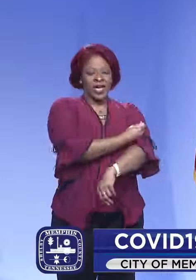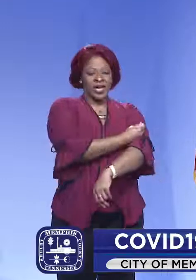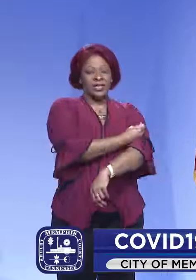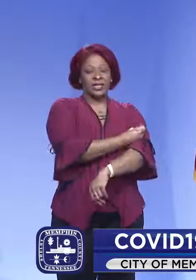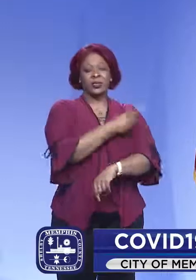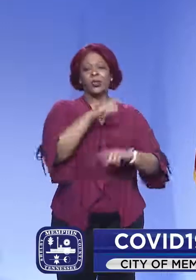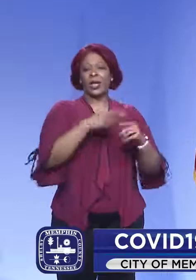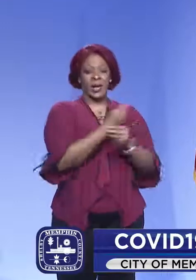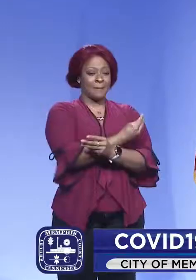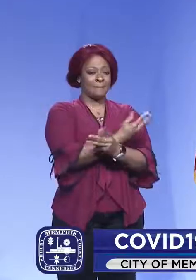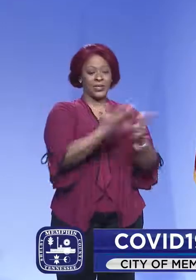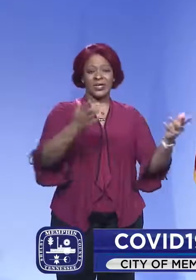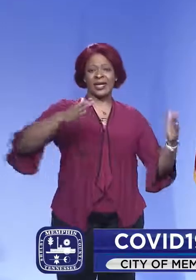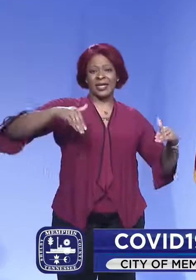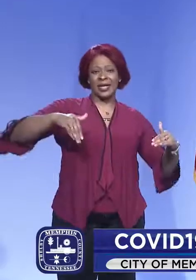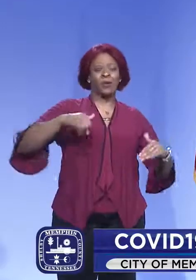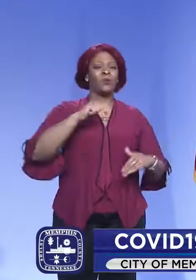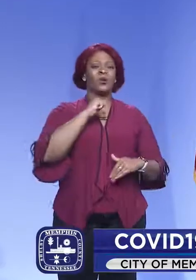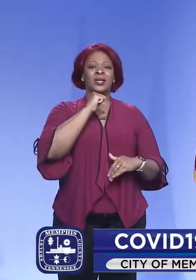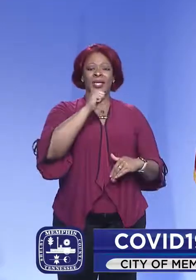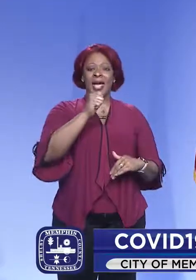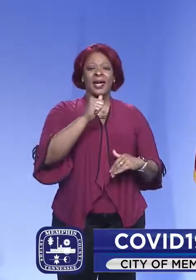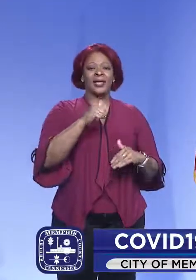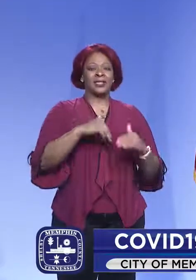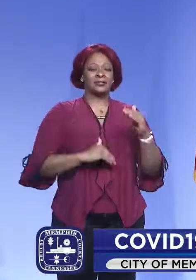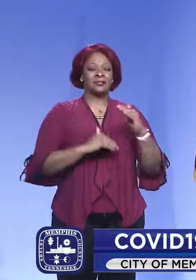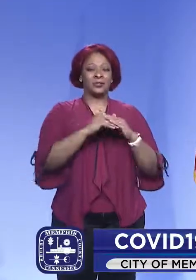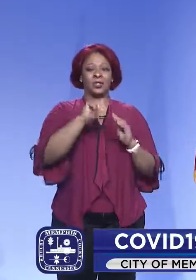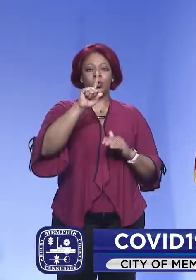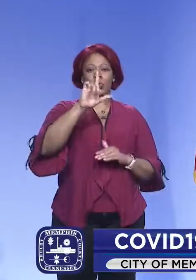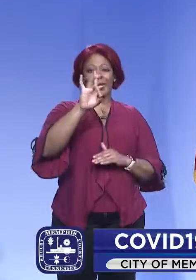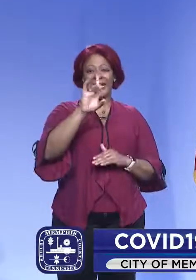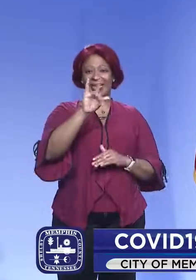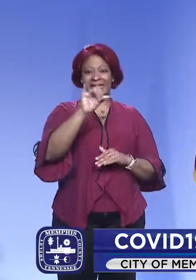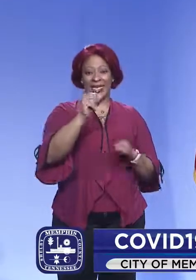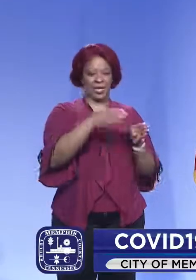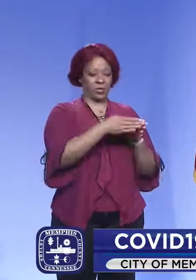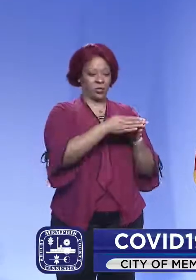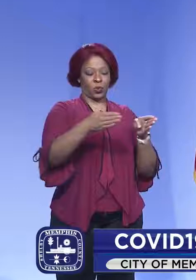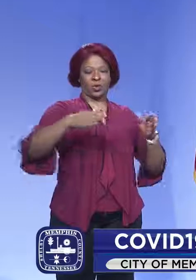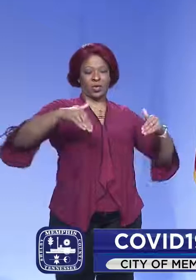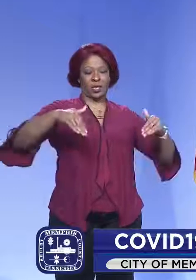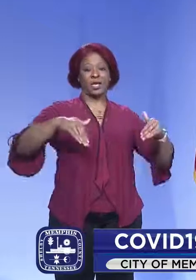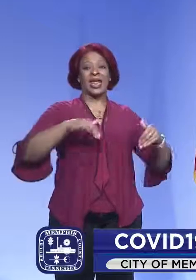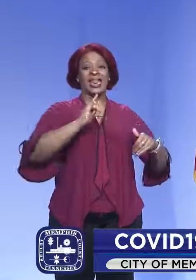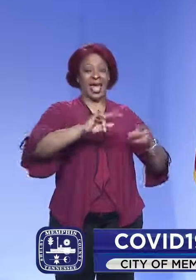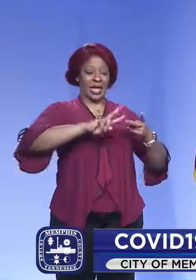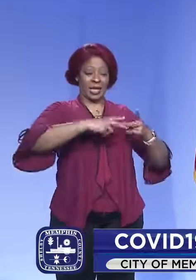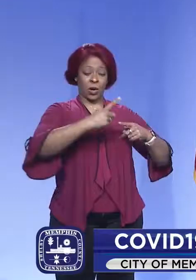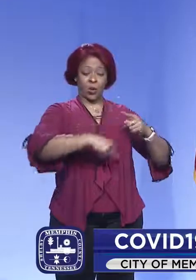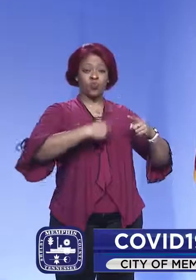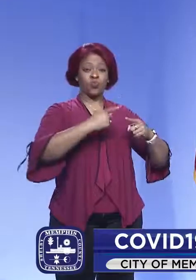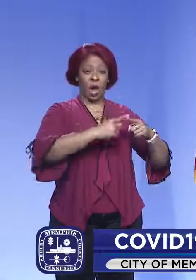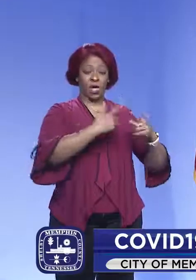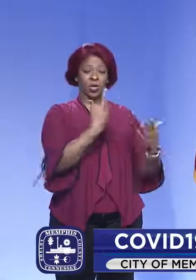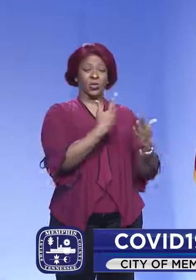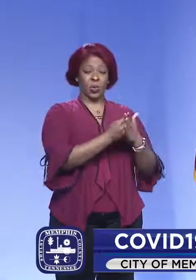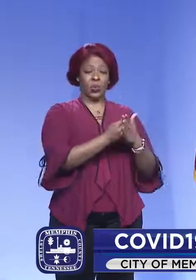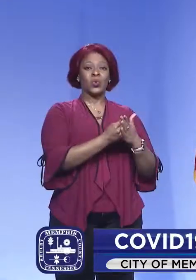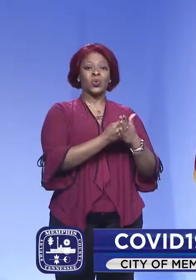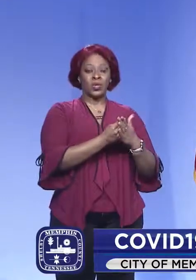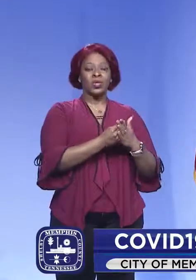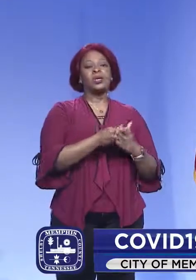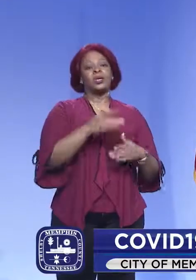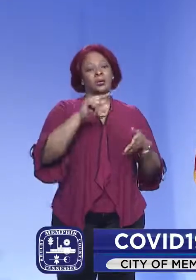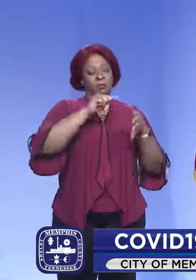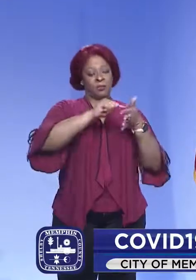to administer that yet because we haven't reached the 28-day window. We will be administering that dose likely the